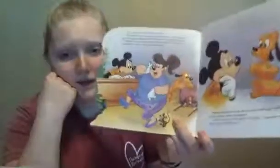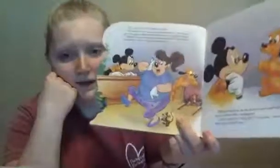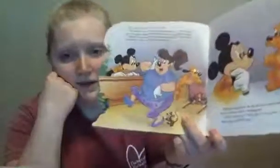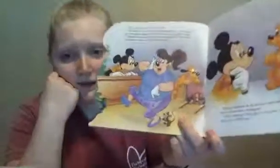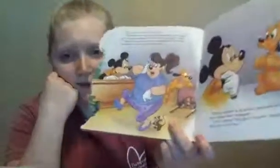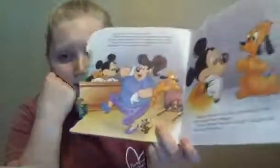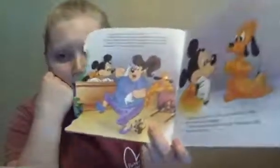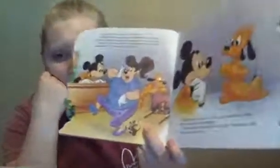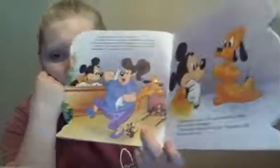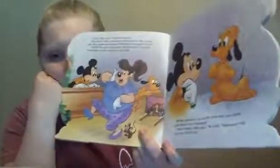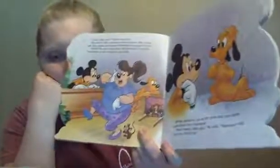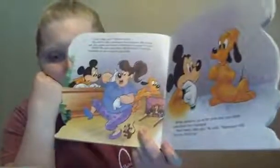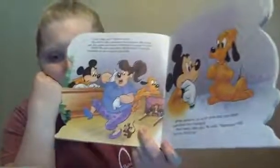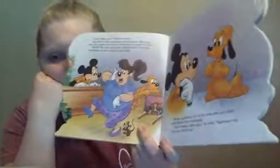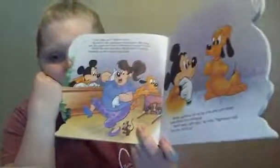You'll see.